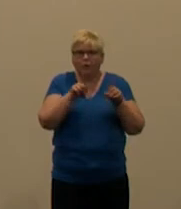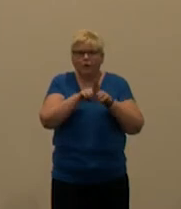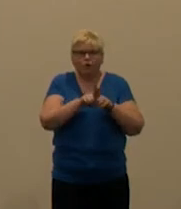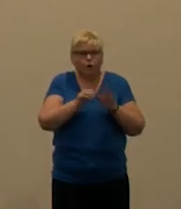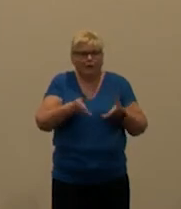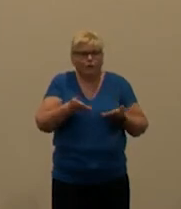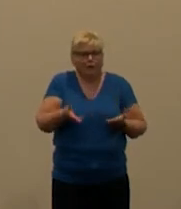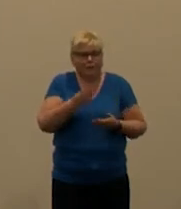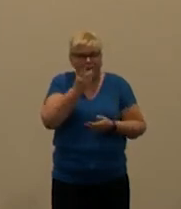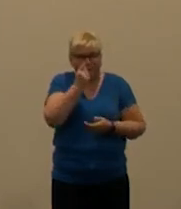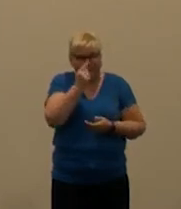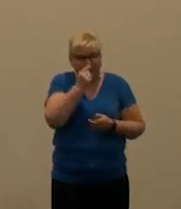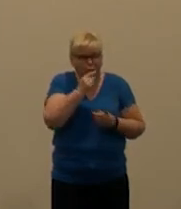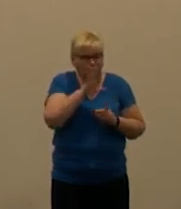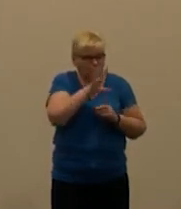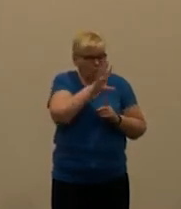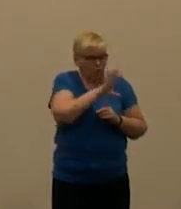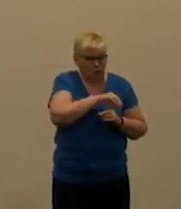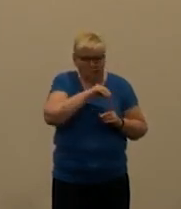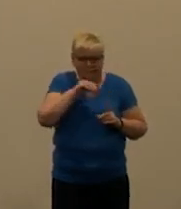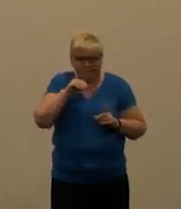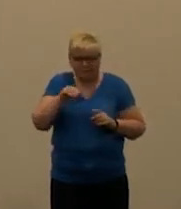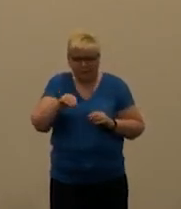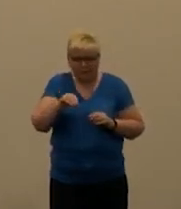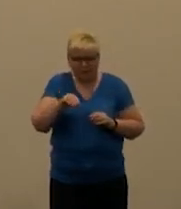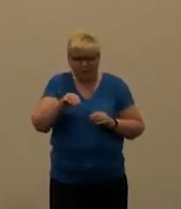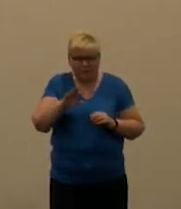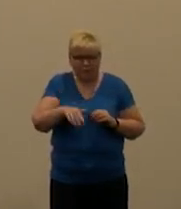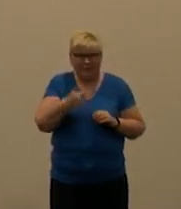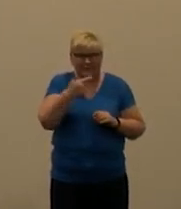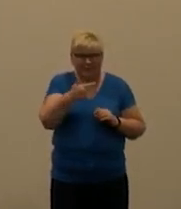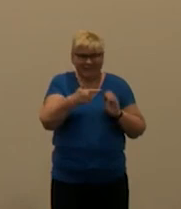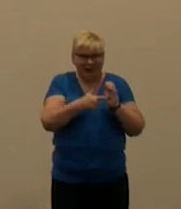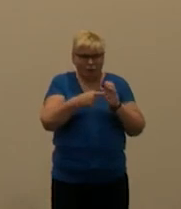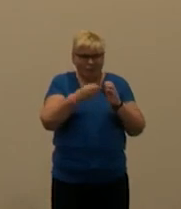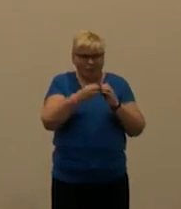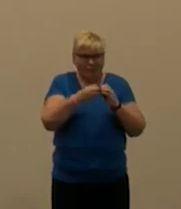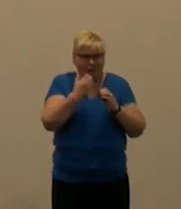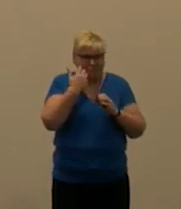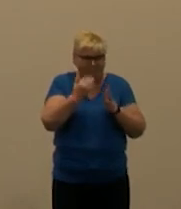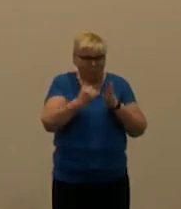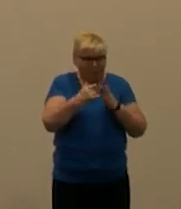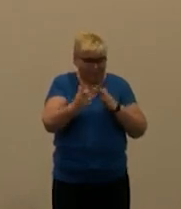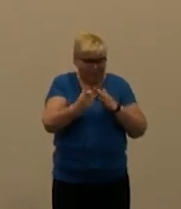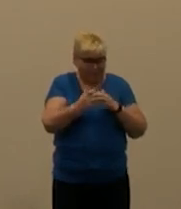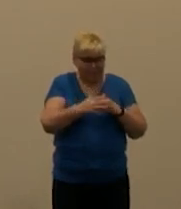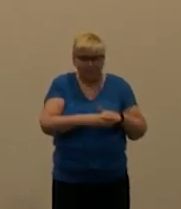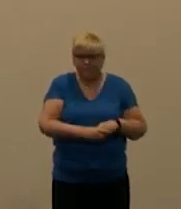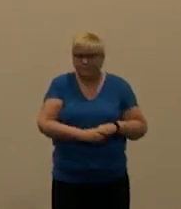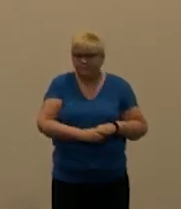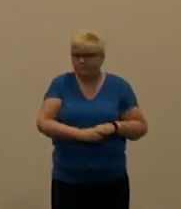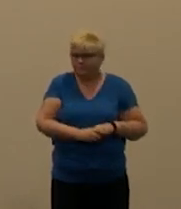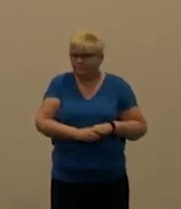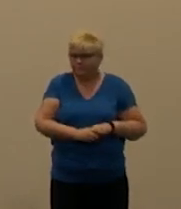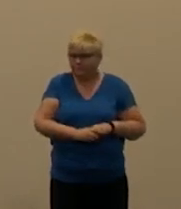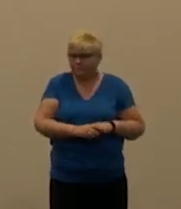the ability to transfer 1.7 terabit per second in this connection.